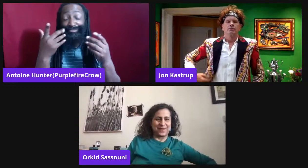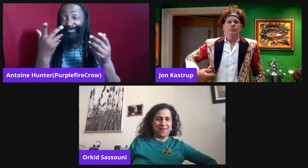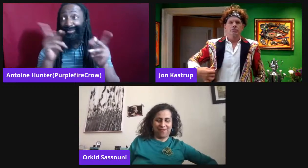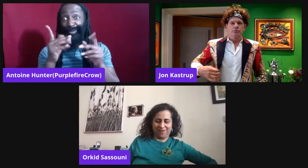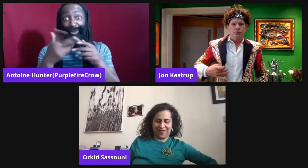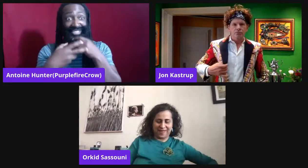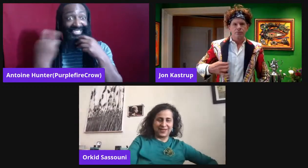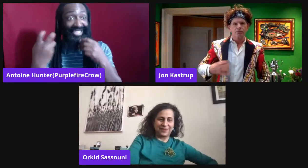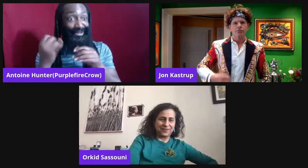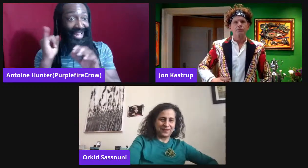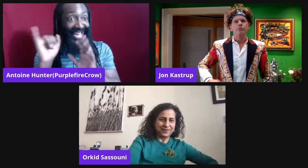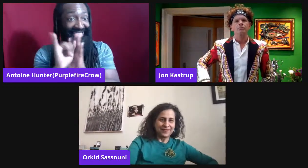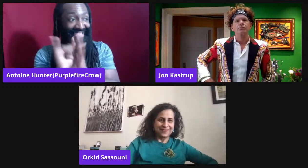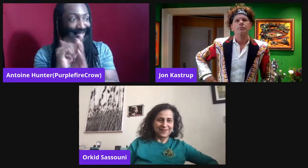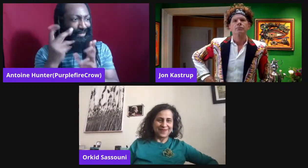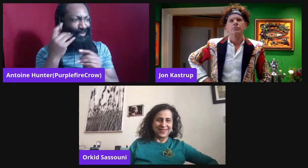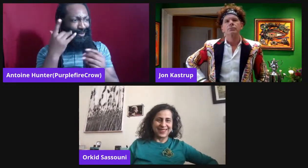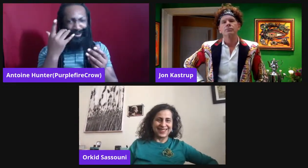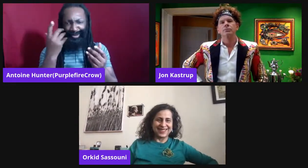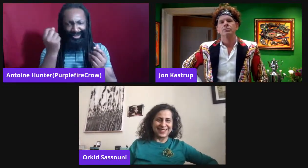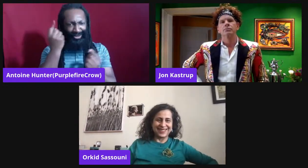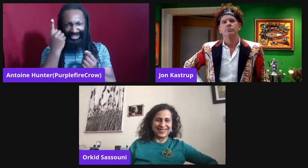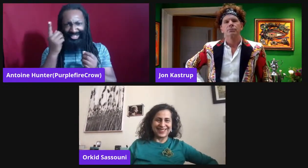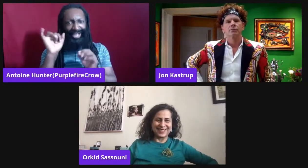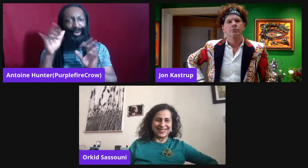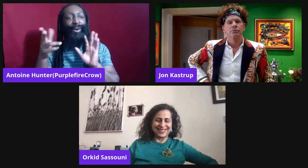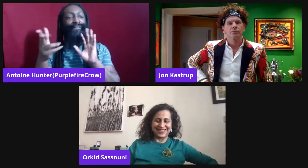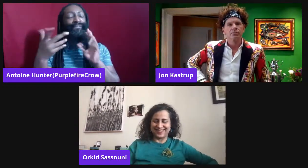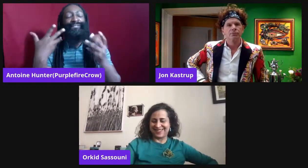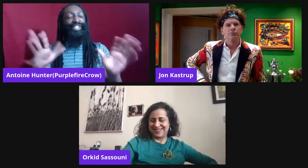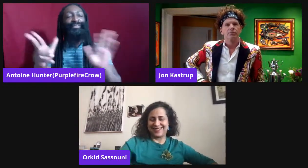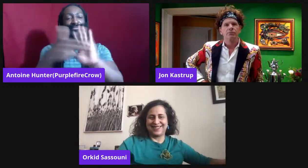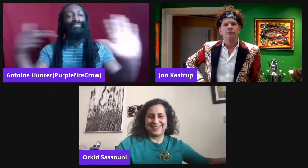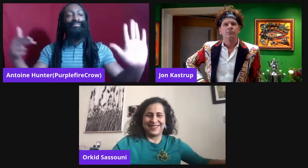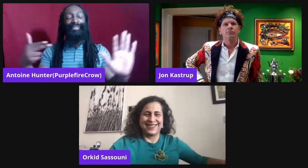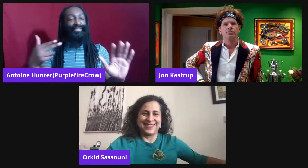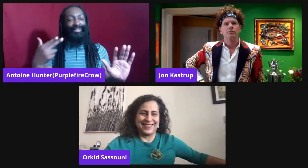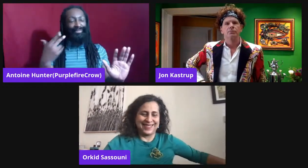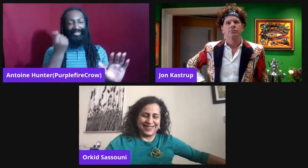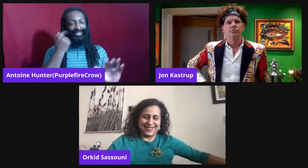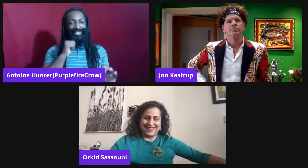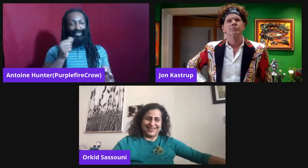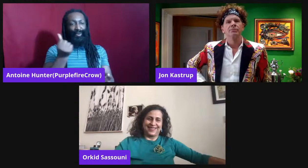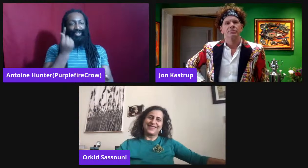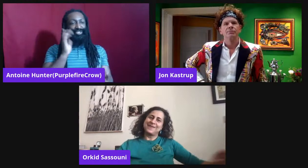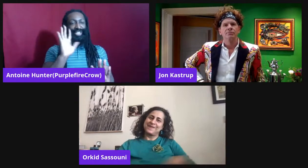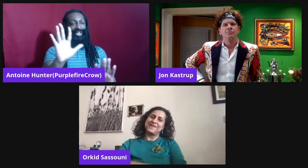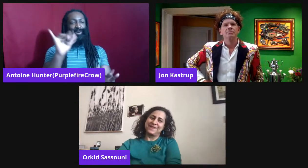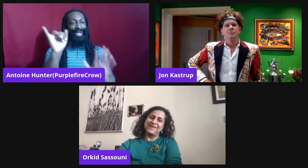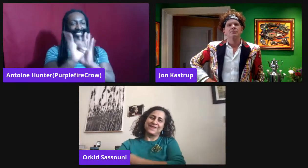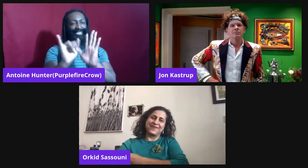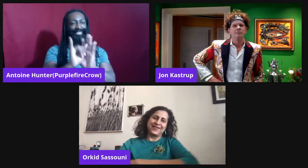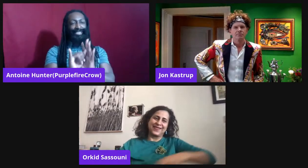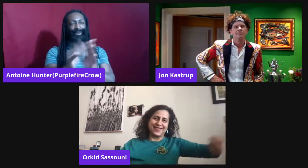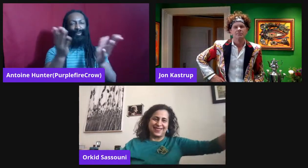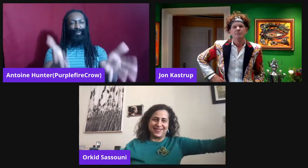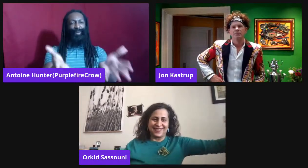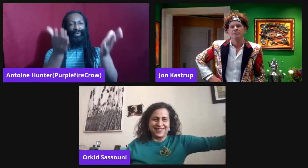identity, to have somebody take that from you or label you as something.